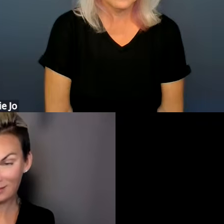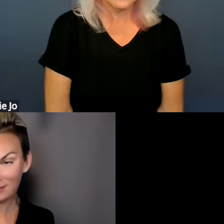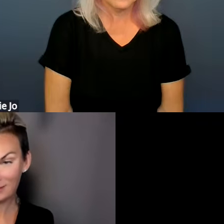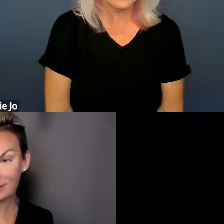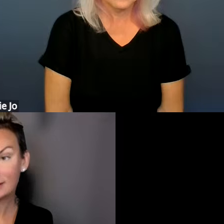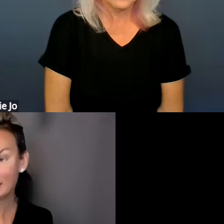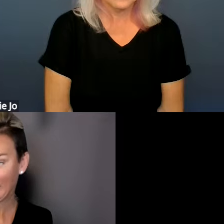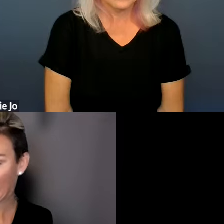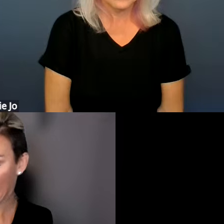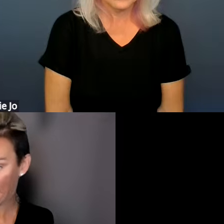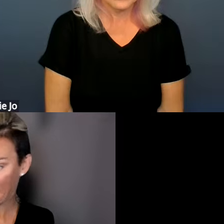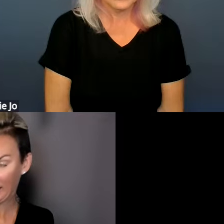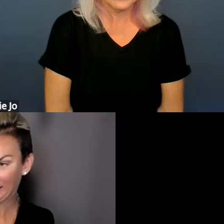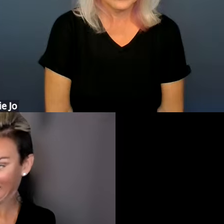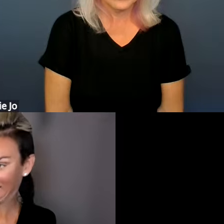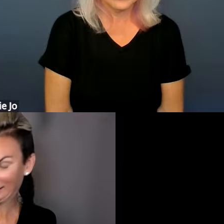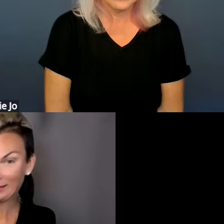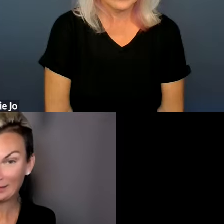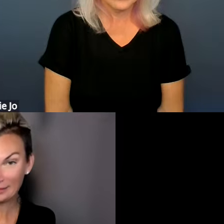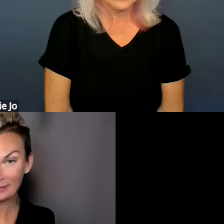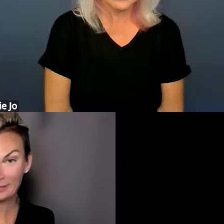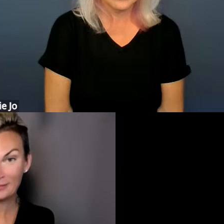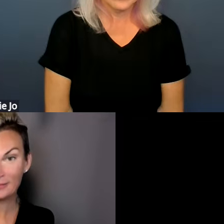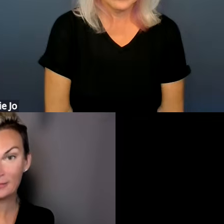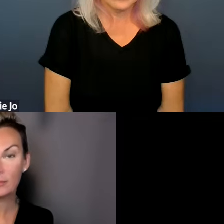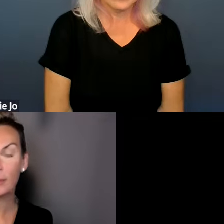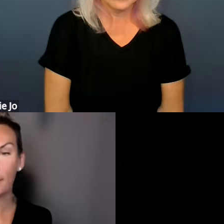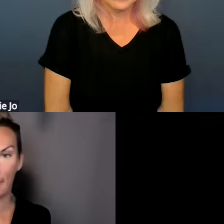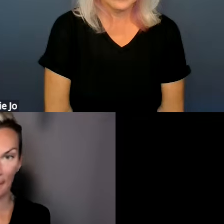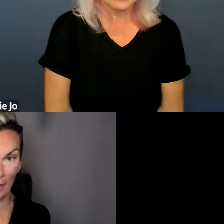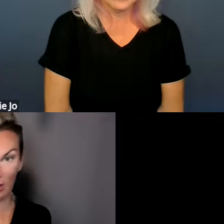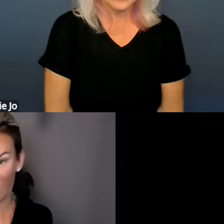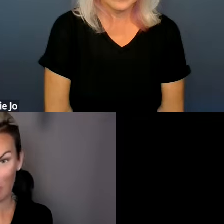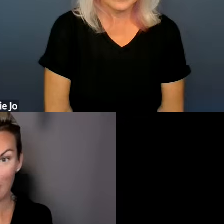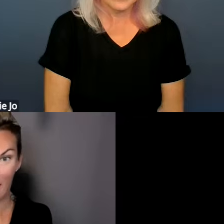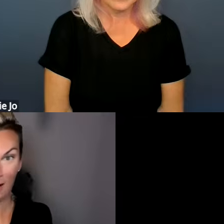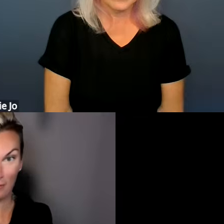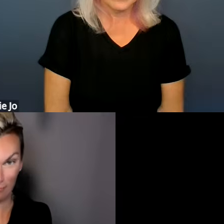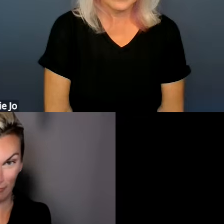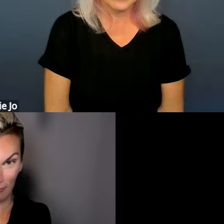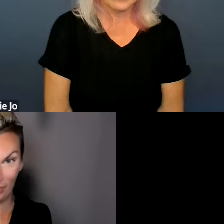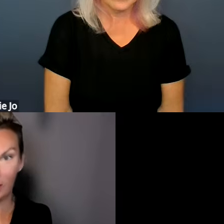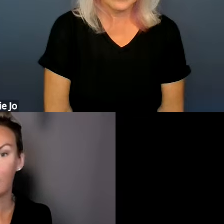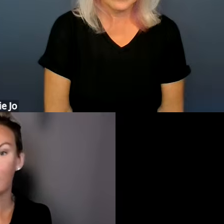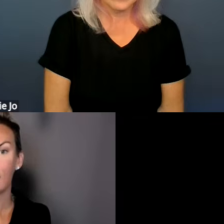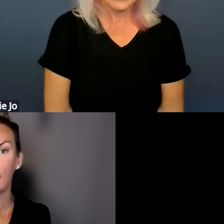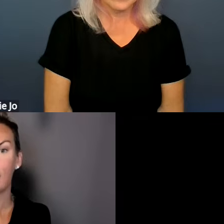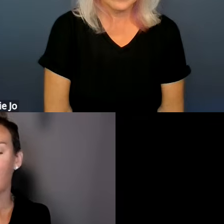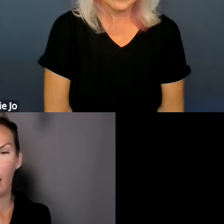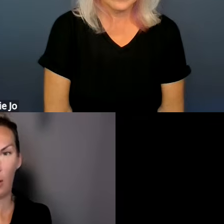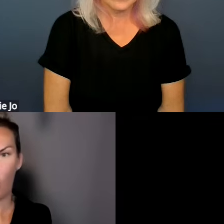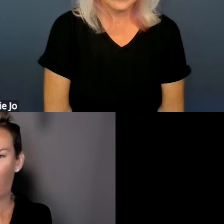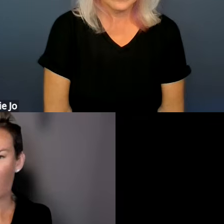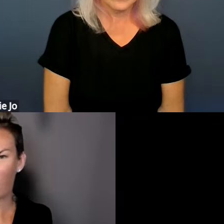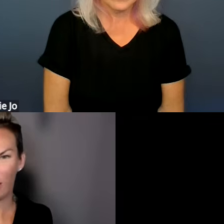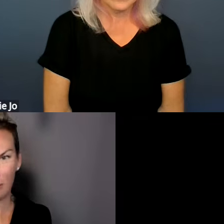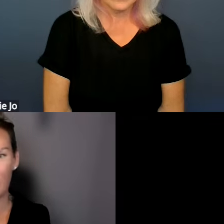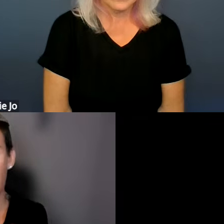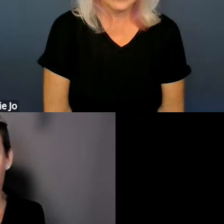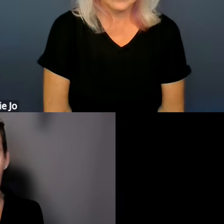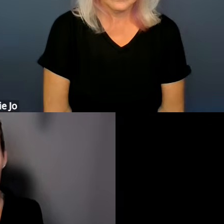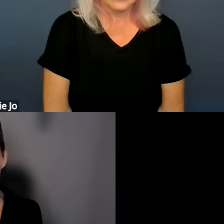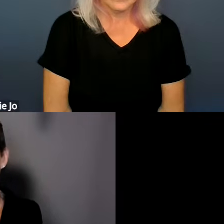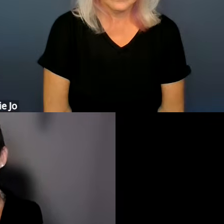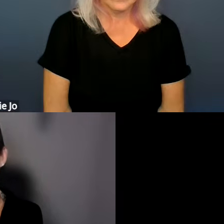individual companies that may or may not be regulated by this, you start going down a rabbit hole and get Yeah. into all kinds of detail that you don't need to